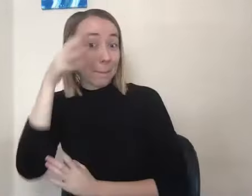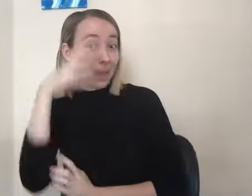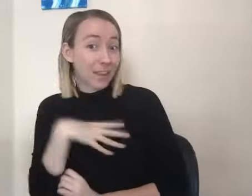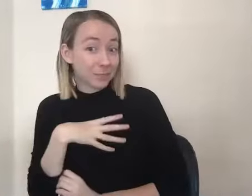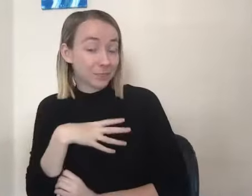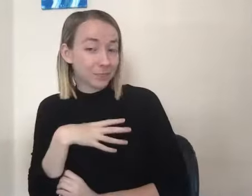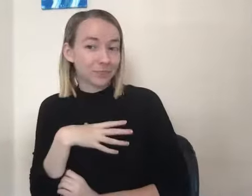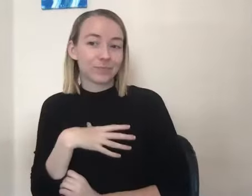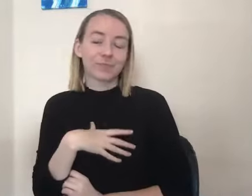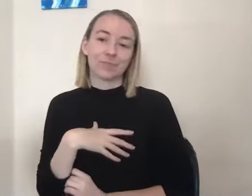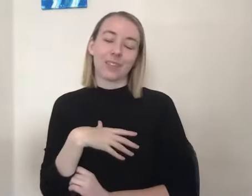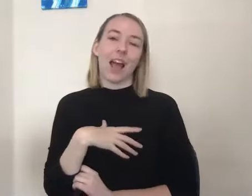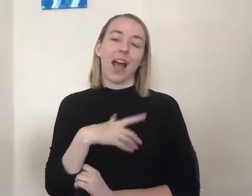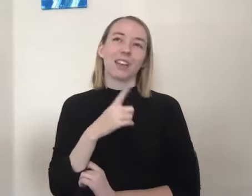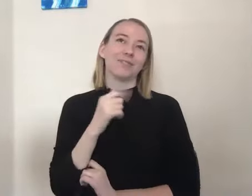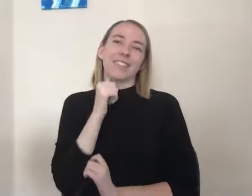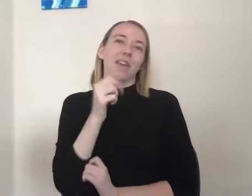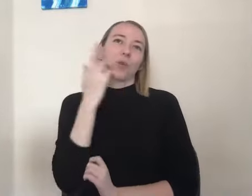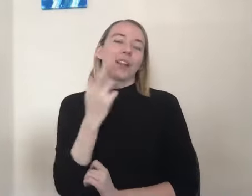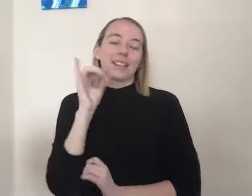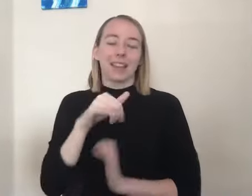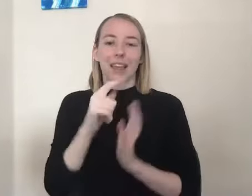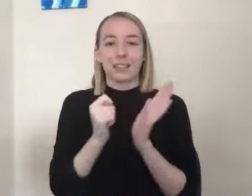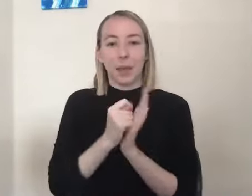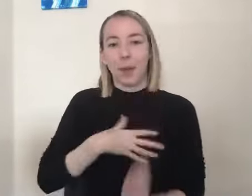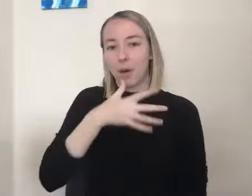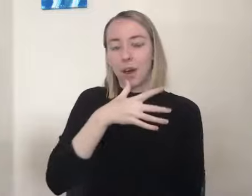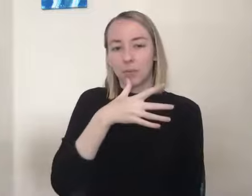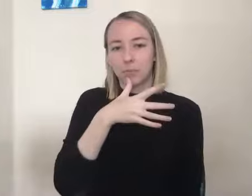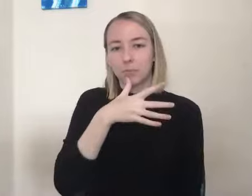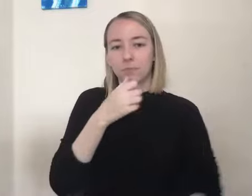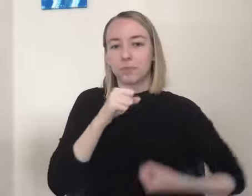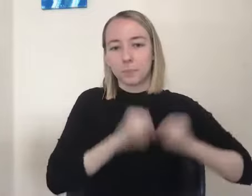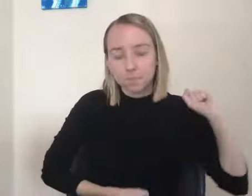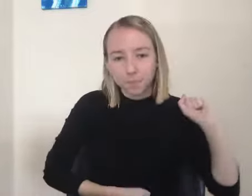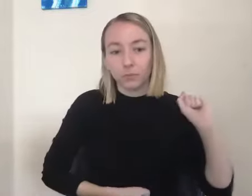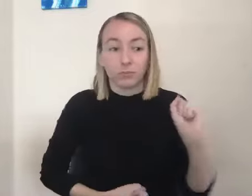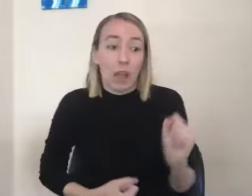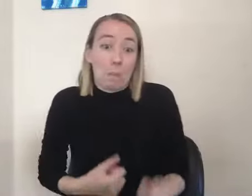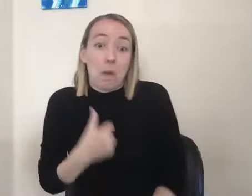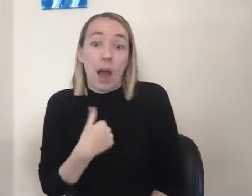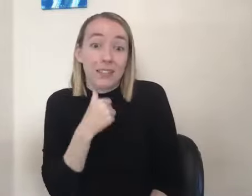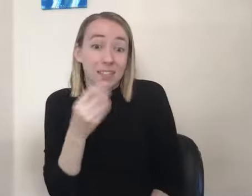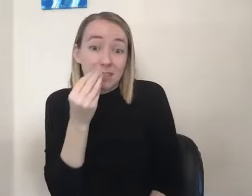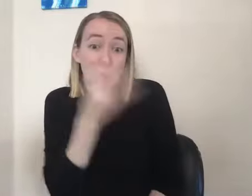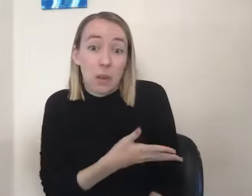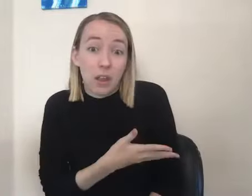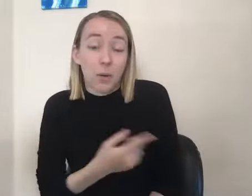when I told her 3 years after the car accident that I was marrying this man, I can see today, and I did make amends